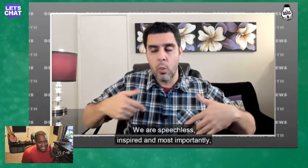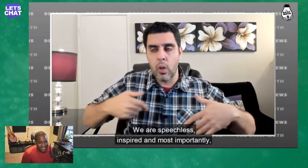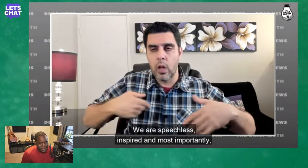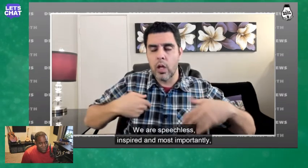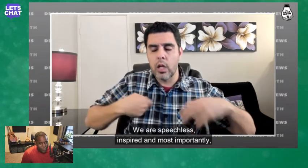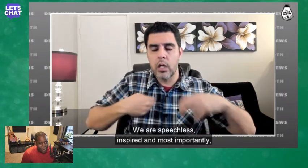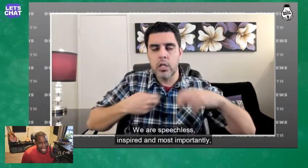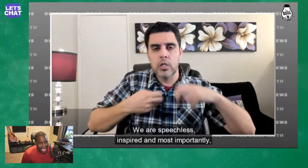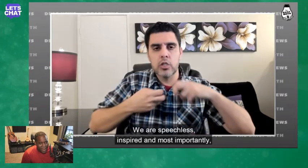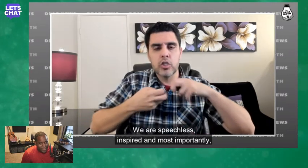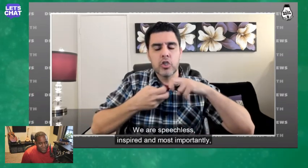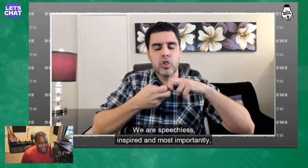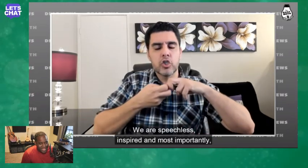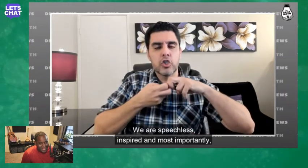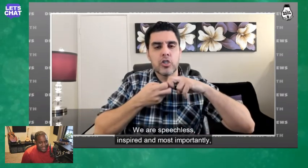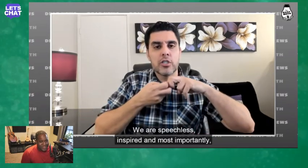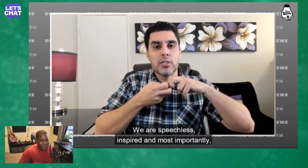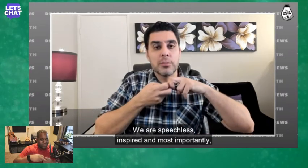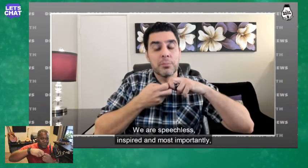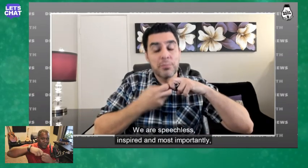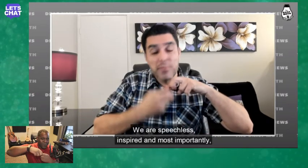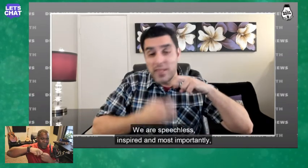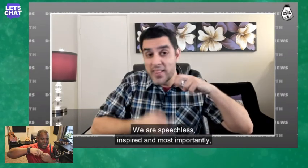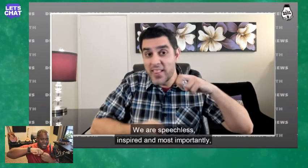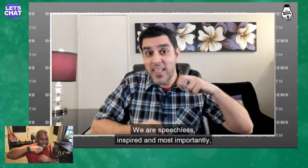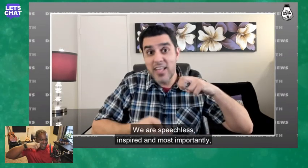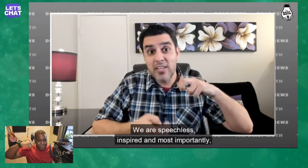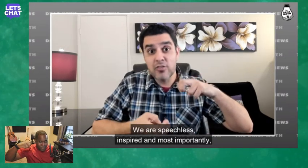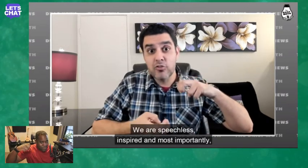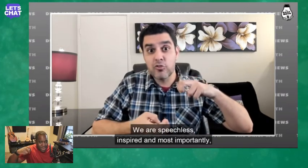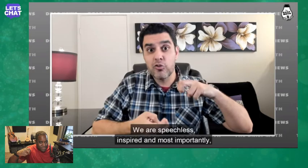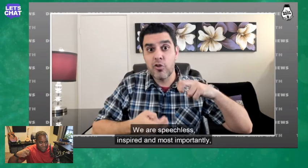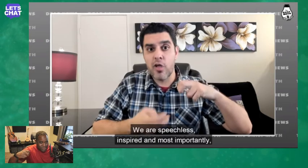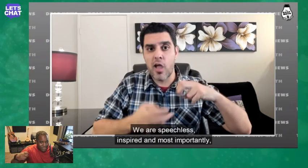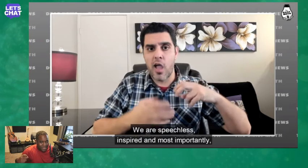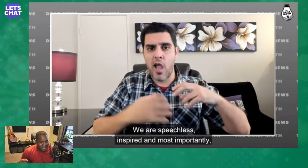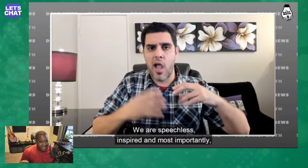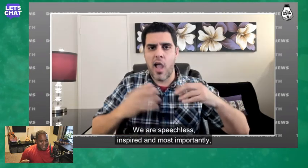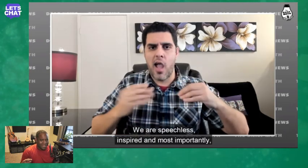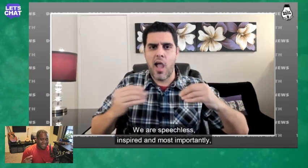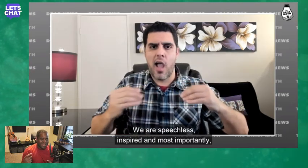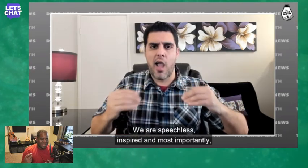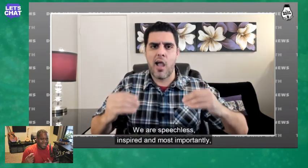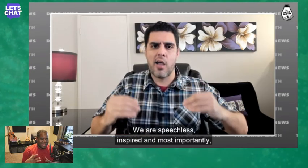so many. Wow. It's like really, it's credible.